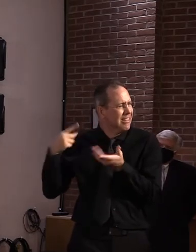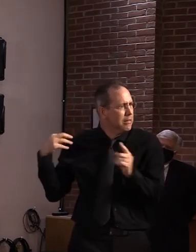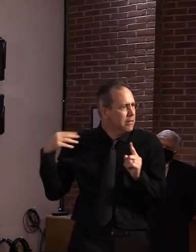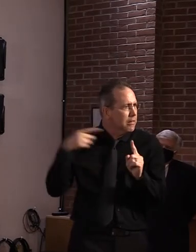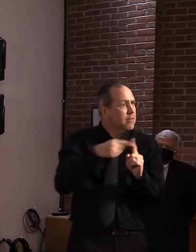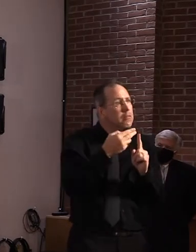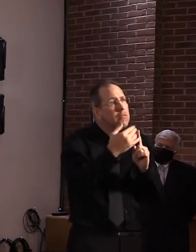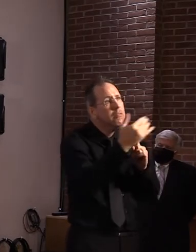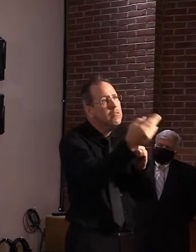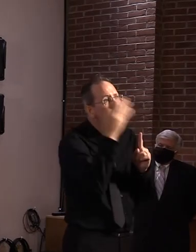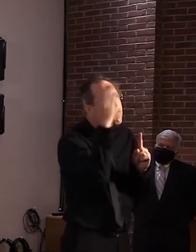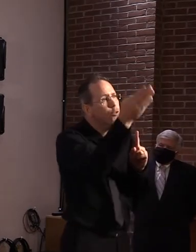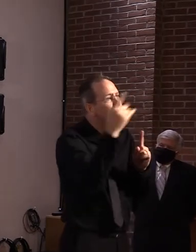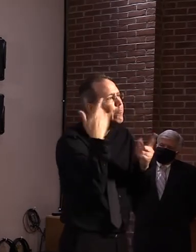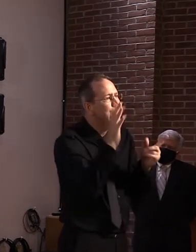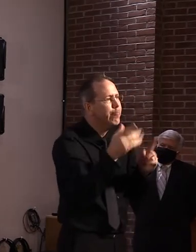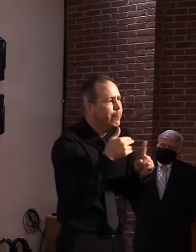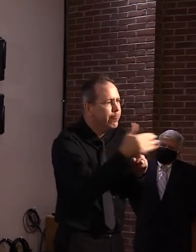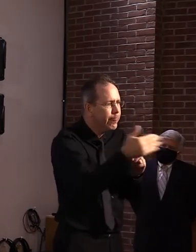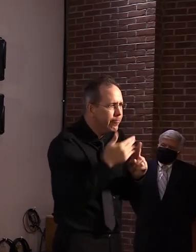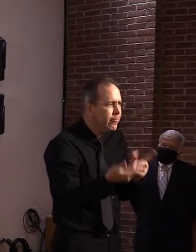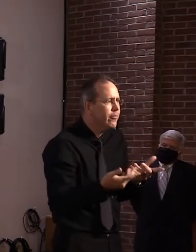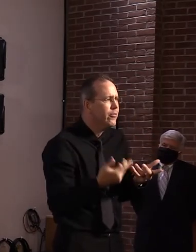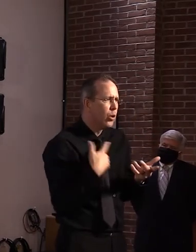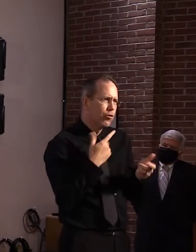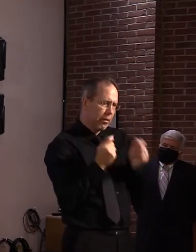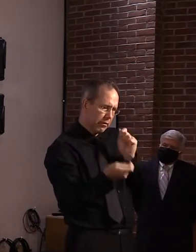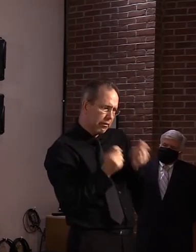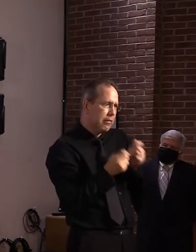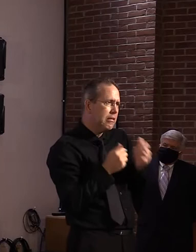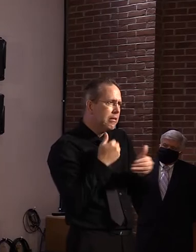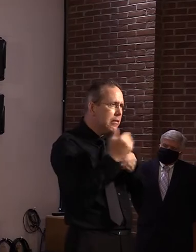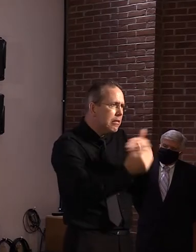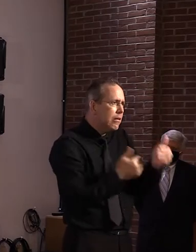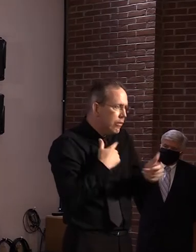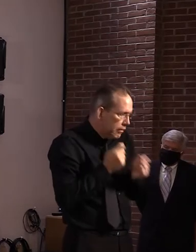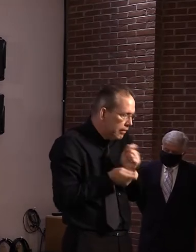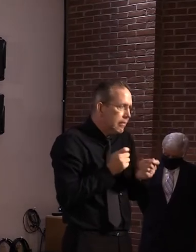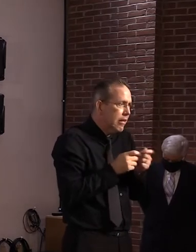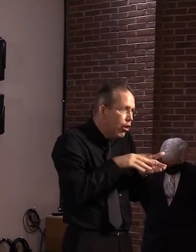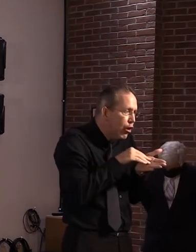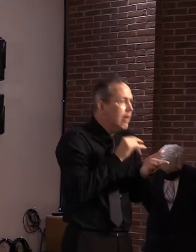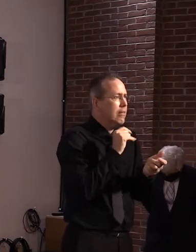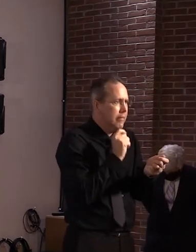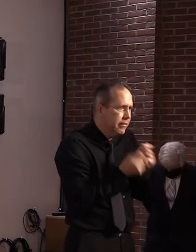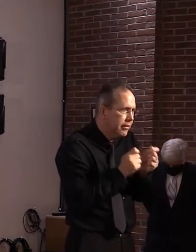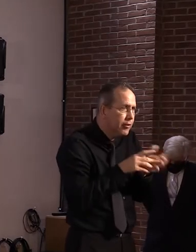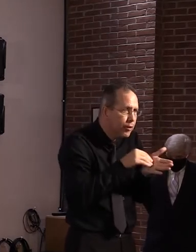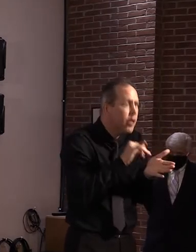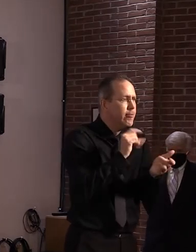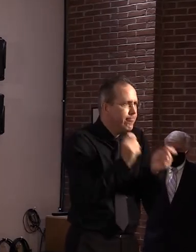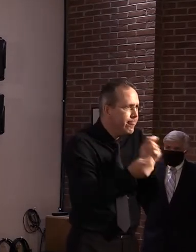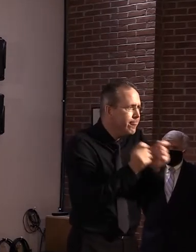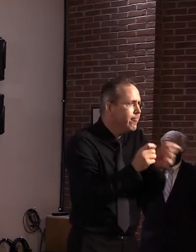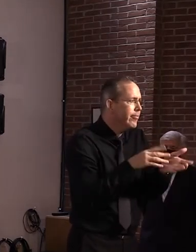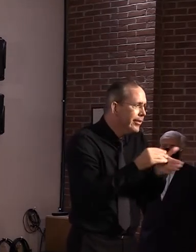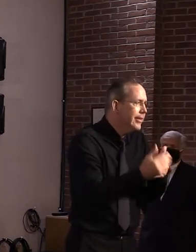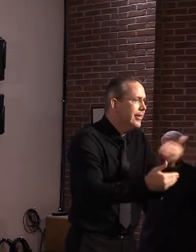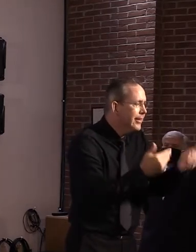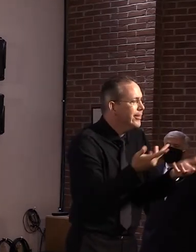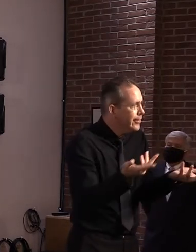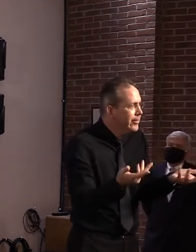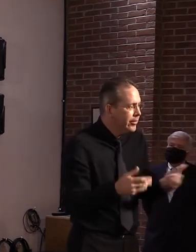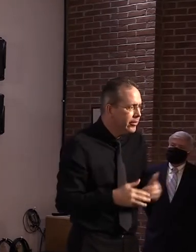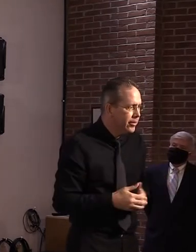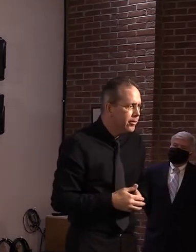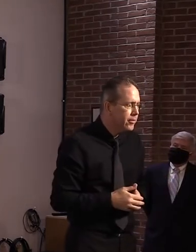a foolish strategy for that matter. So I think one can put together a very strong rationale that should be respected